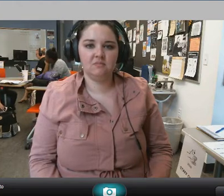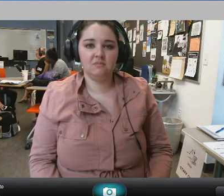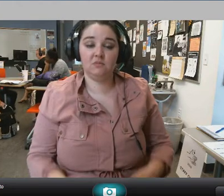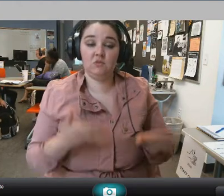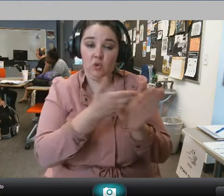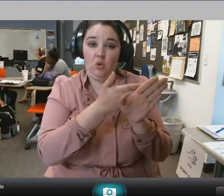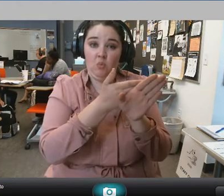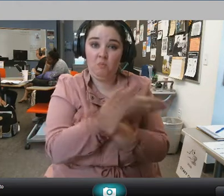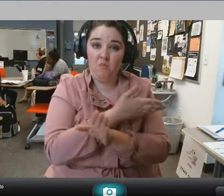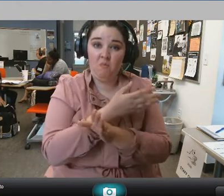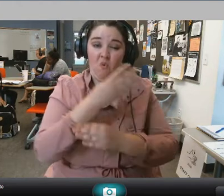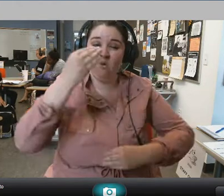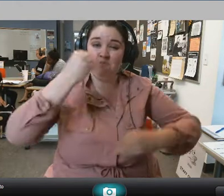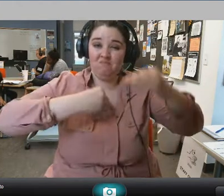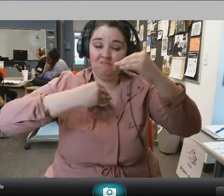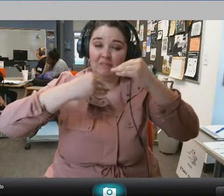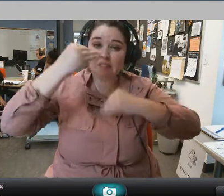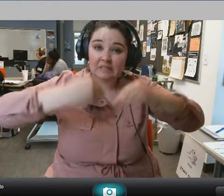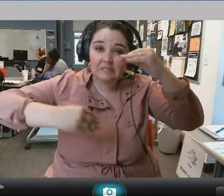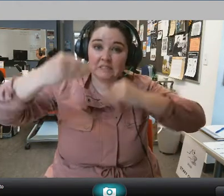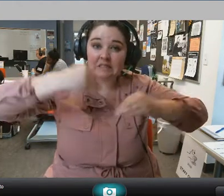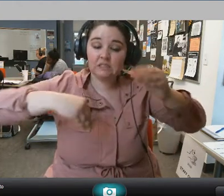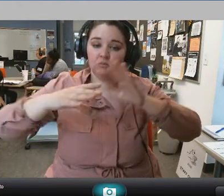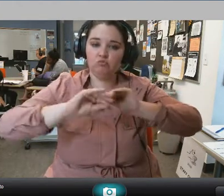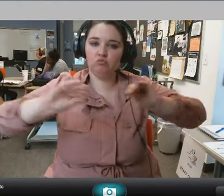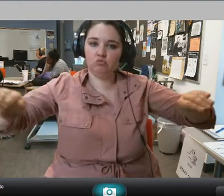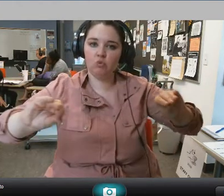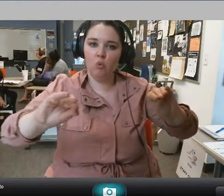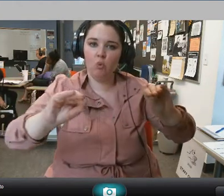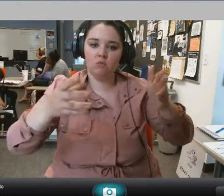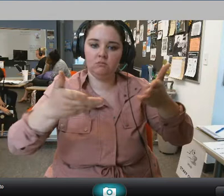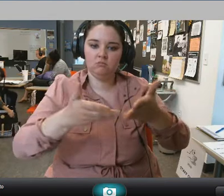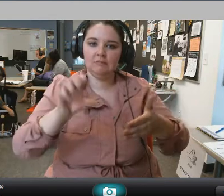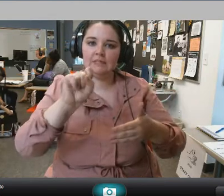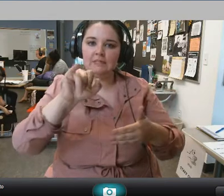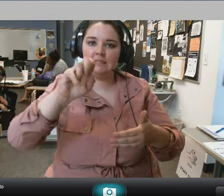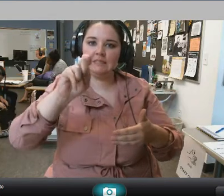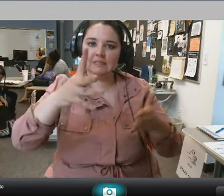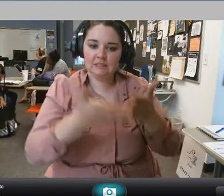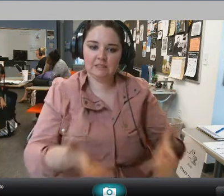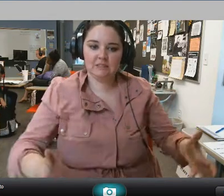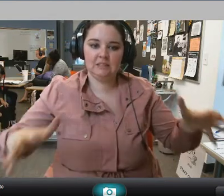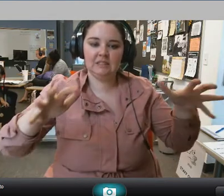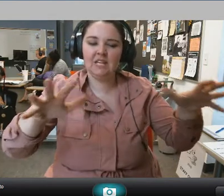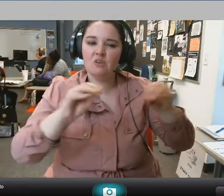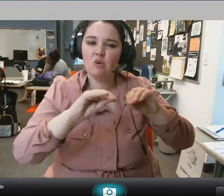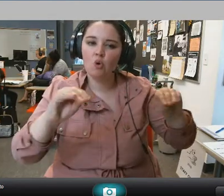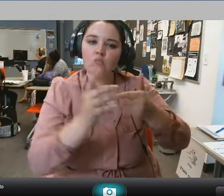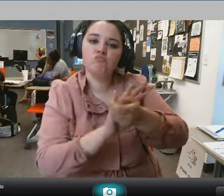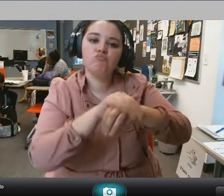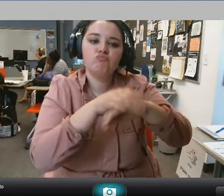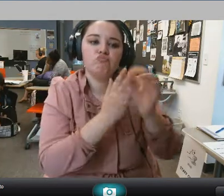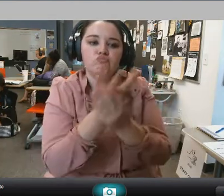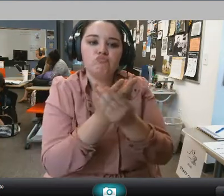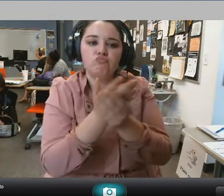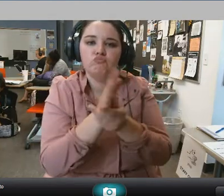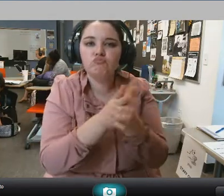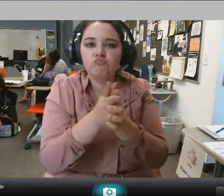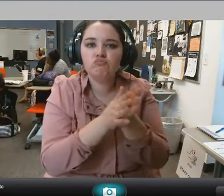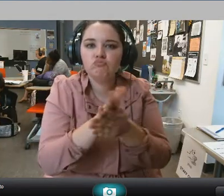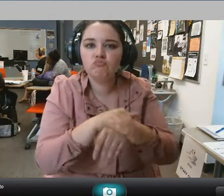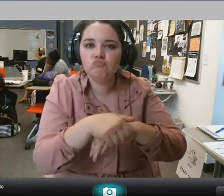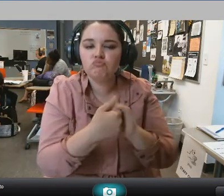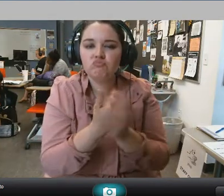before they ate their dinner, and so they made a practice of washing them in the water that was ladled into